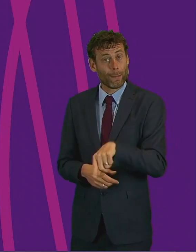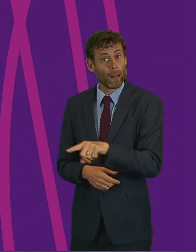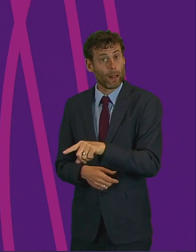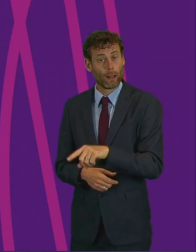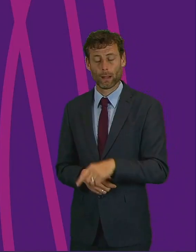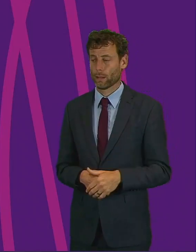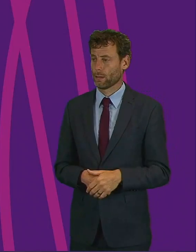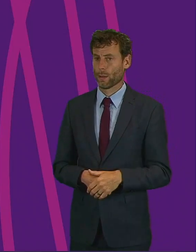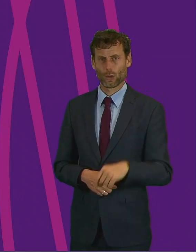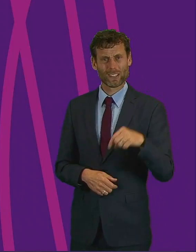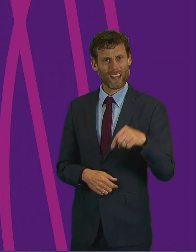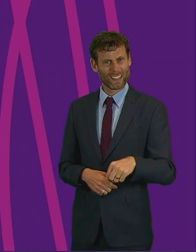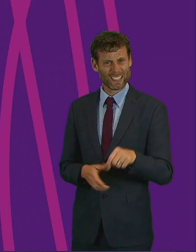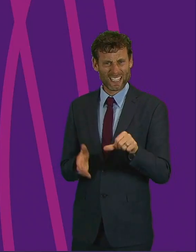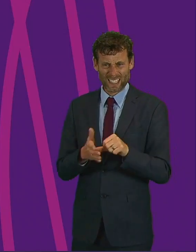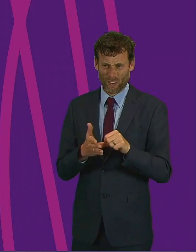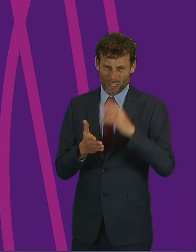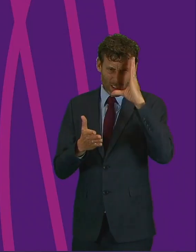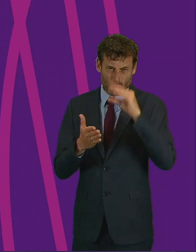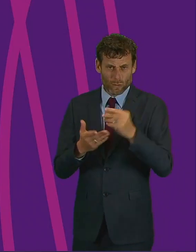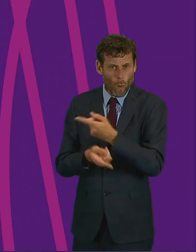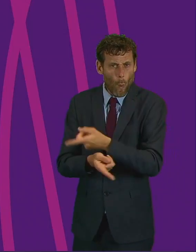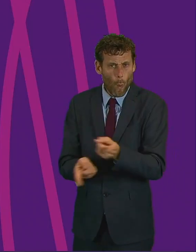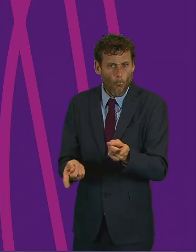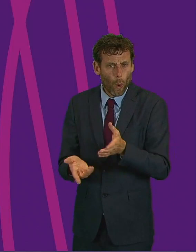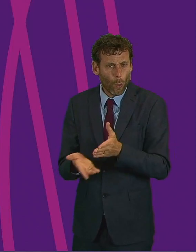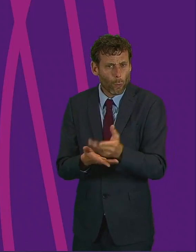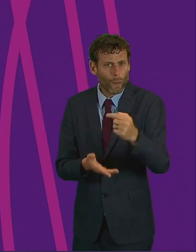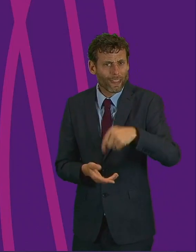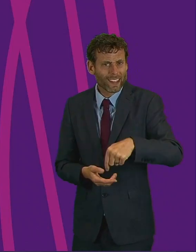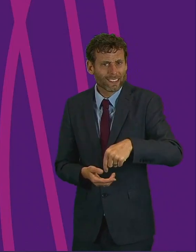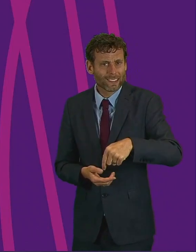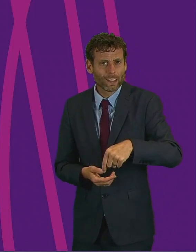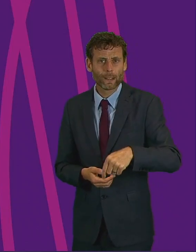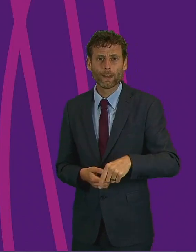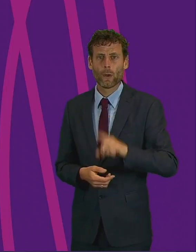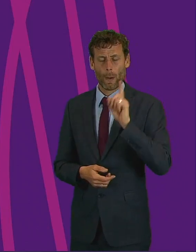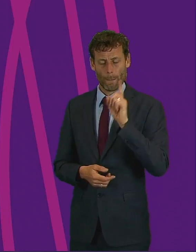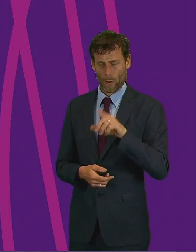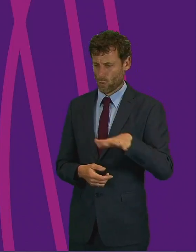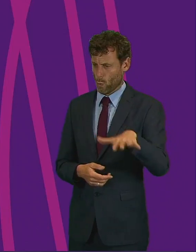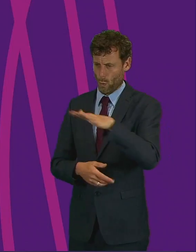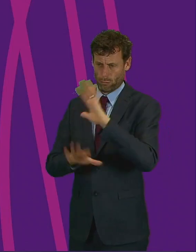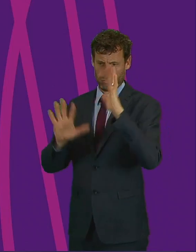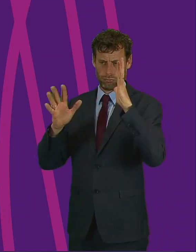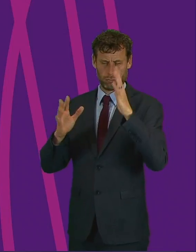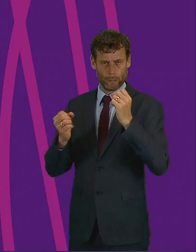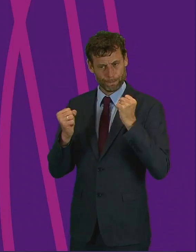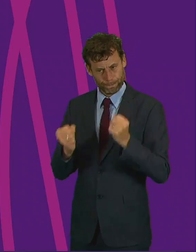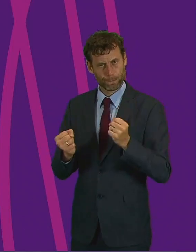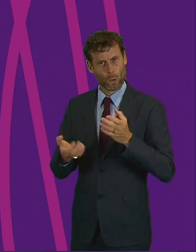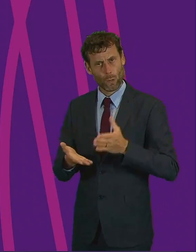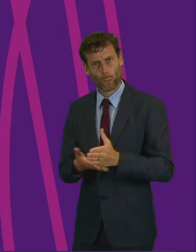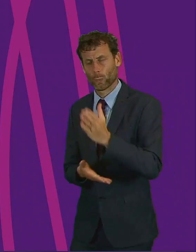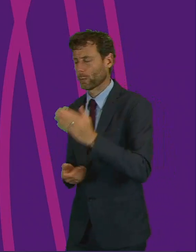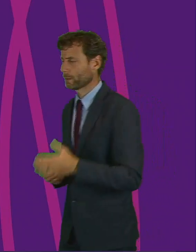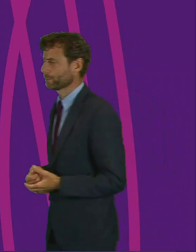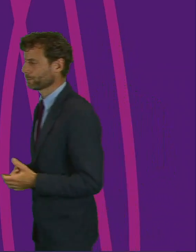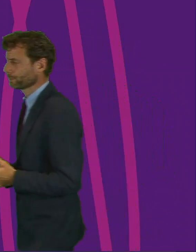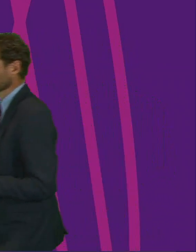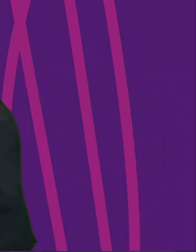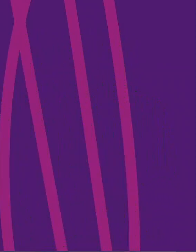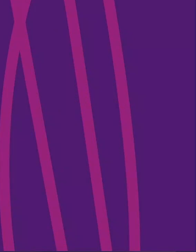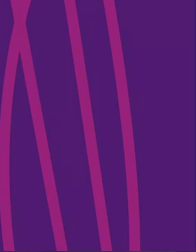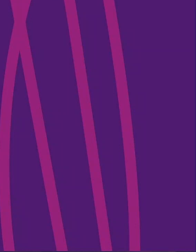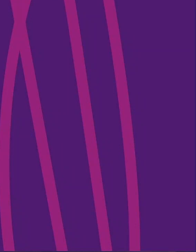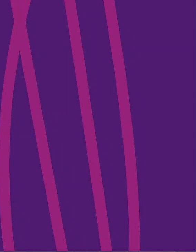an incredibly difficult experience for all of them, but I think they have all responded to it magnificently well. Claudia Beamish to be